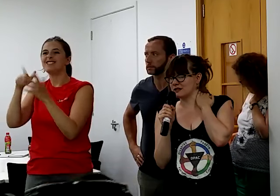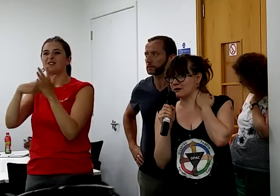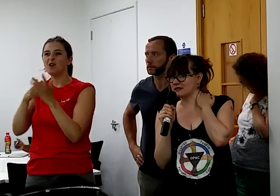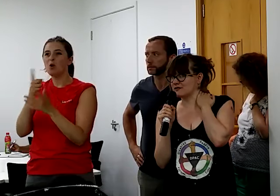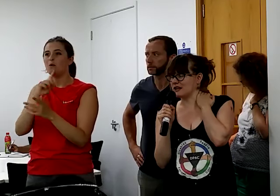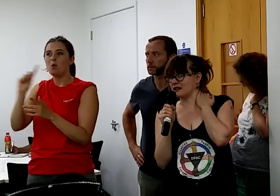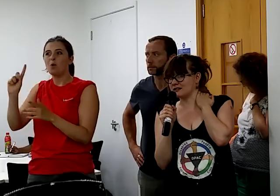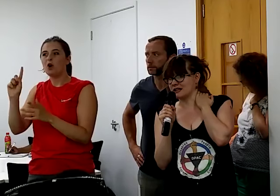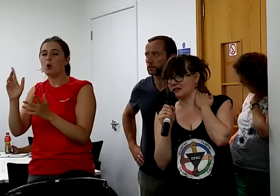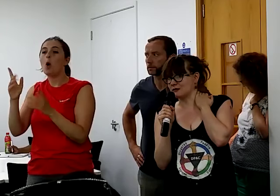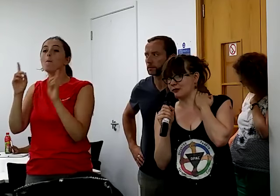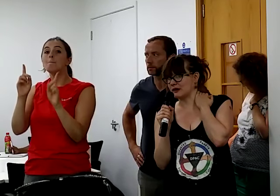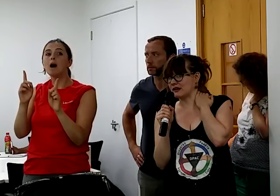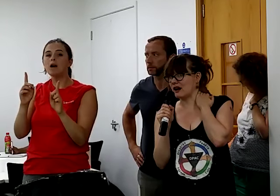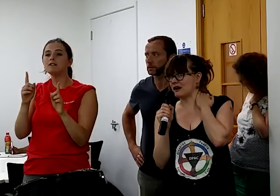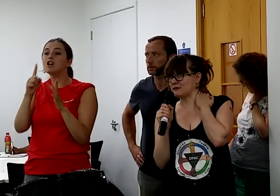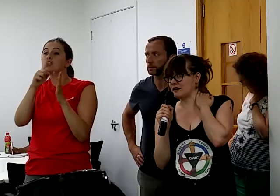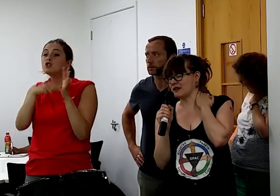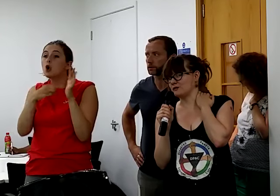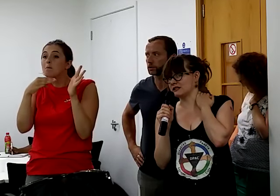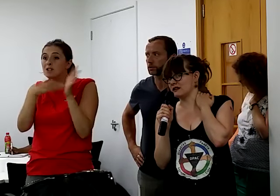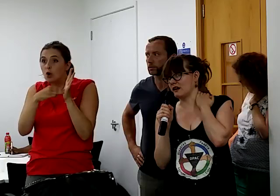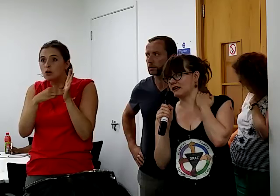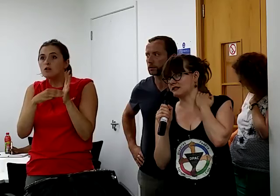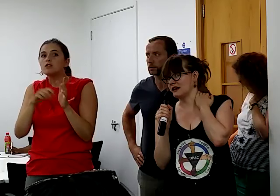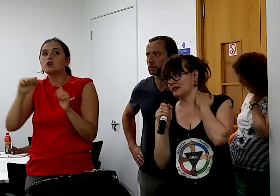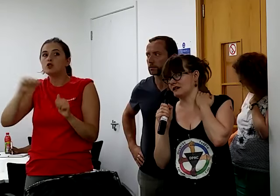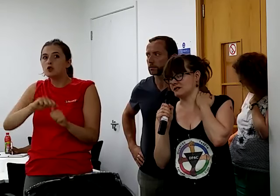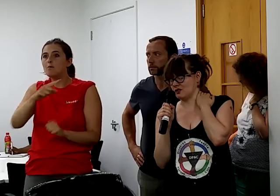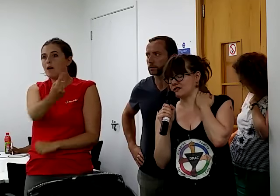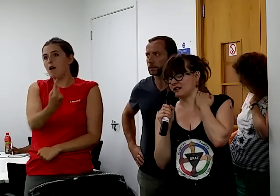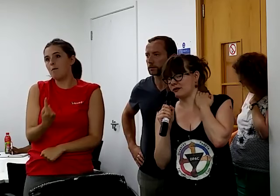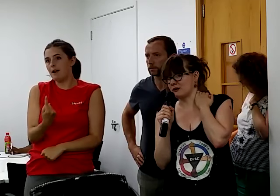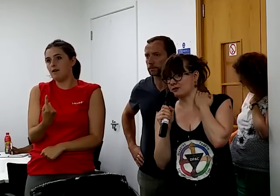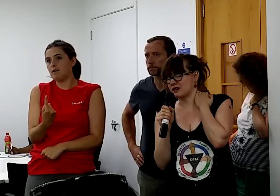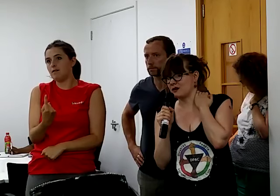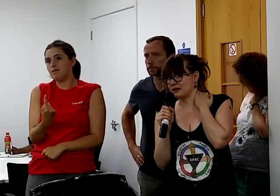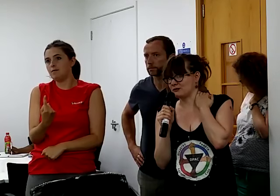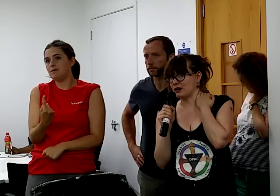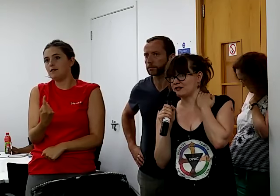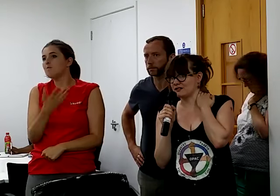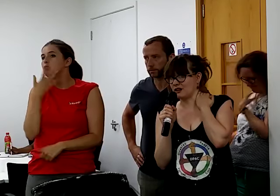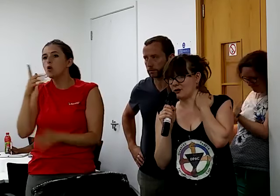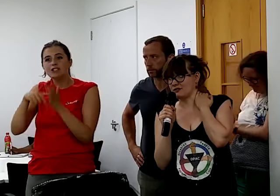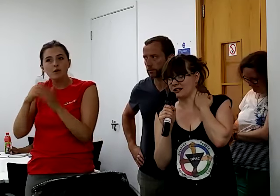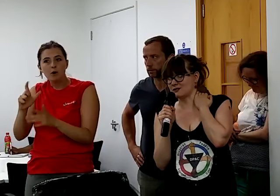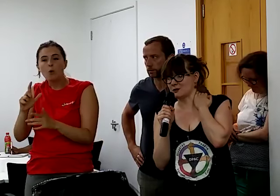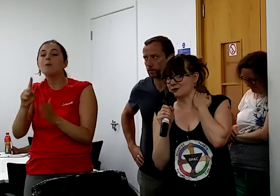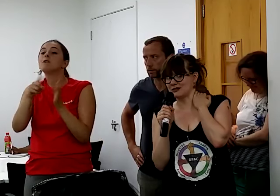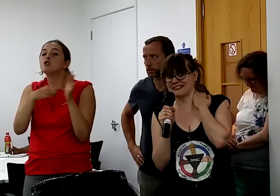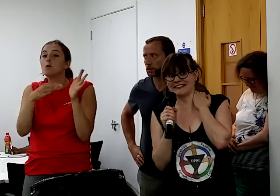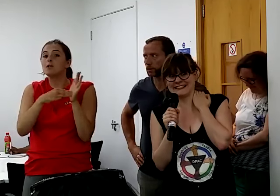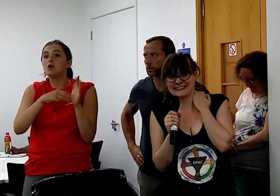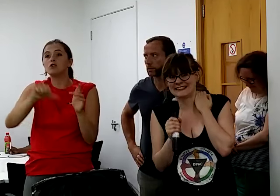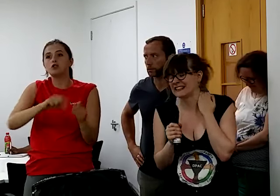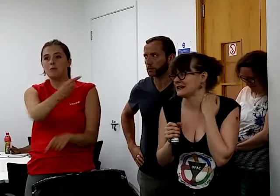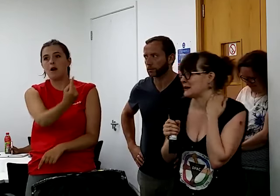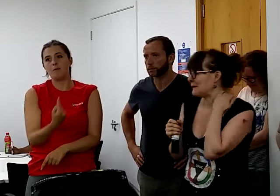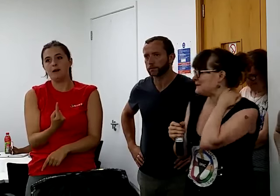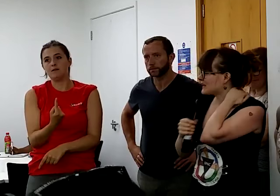of engagements, so he's fitting us in, but I think we're delighted that John's going to be able to come in person hopefully soon. Thank you.